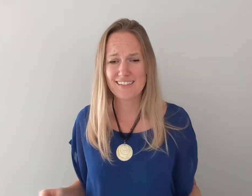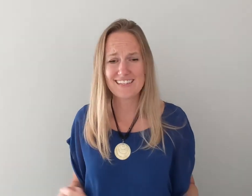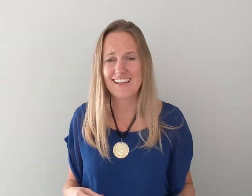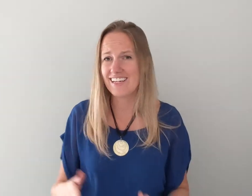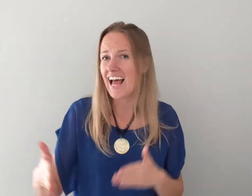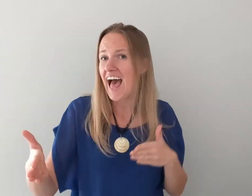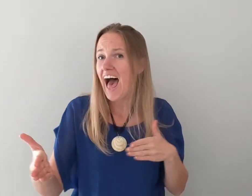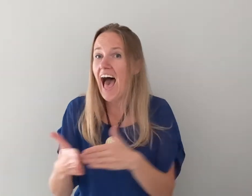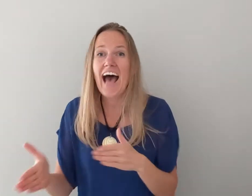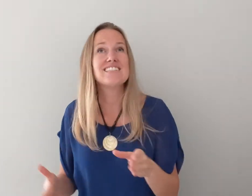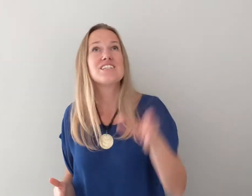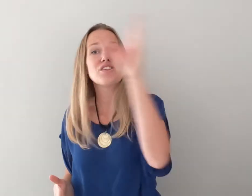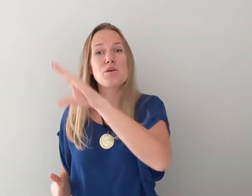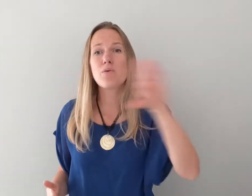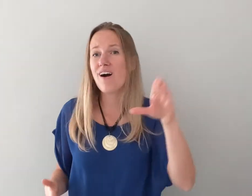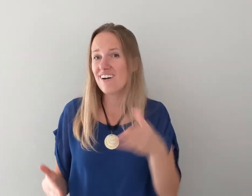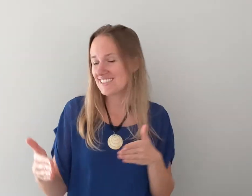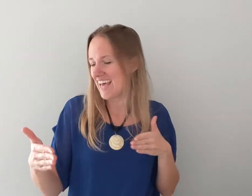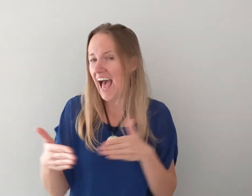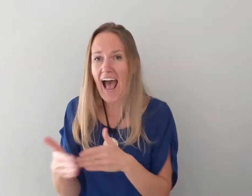I love it. At the cross,